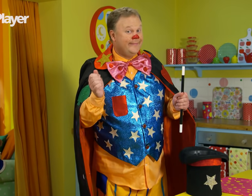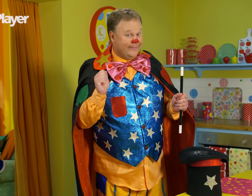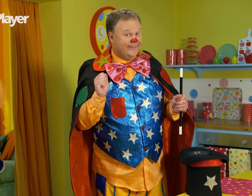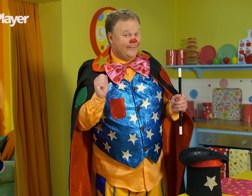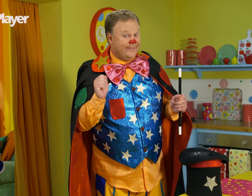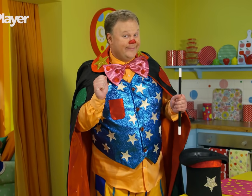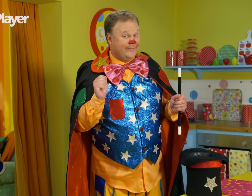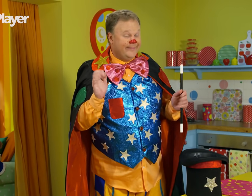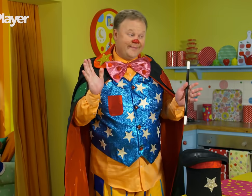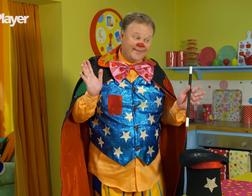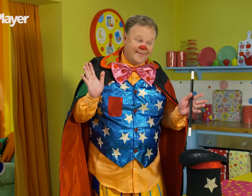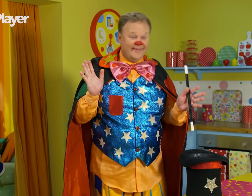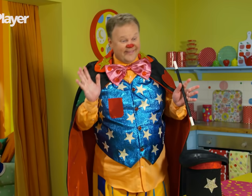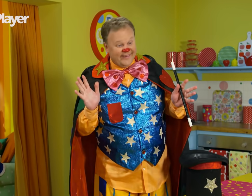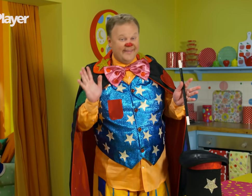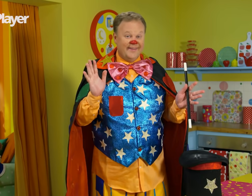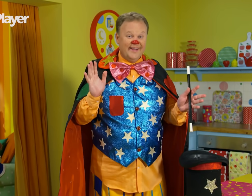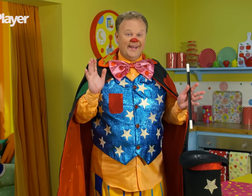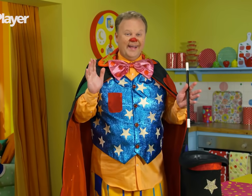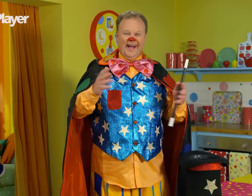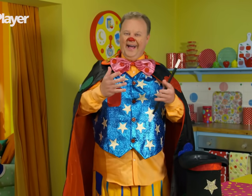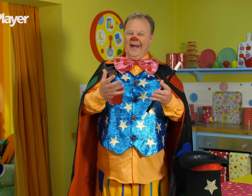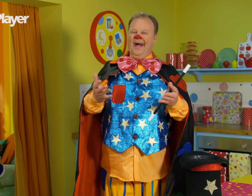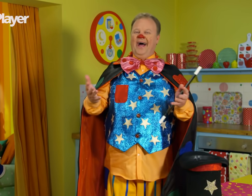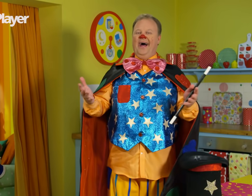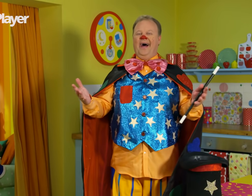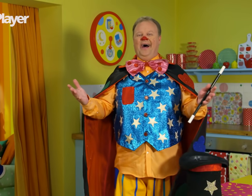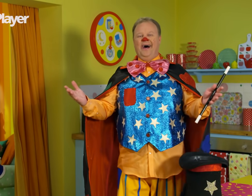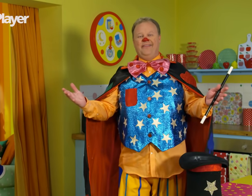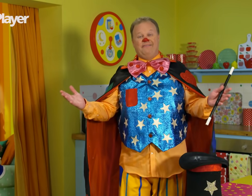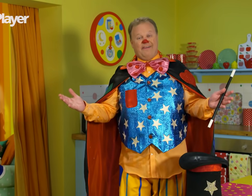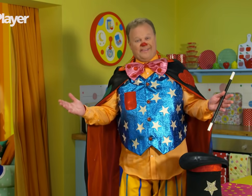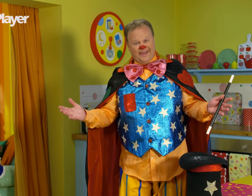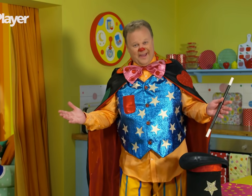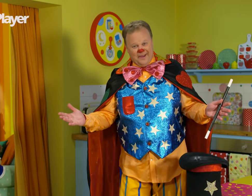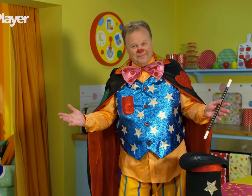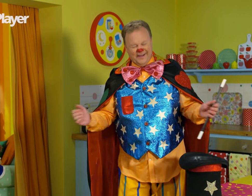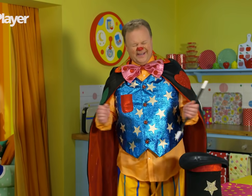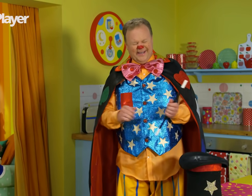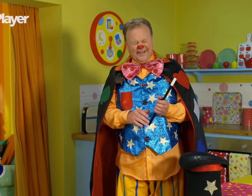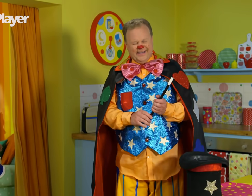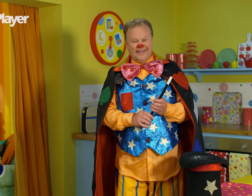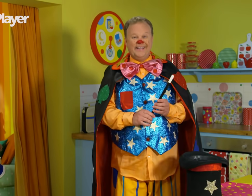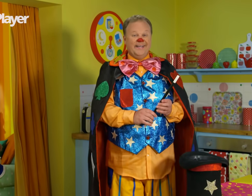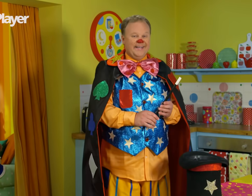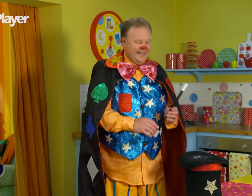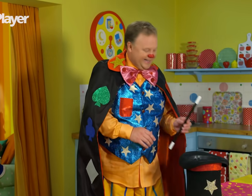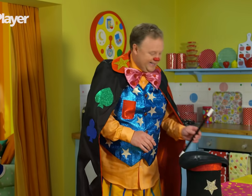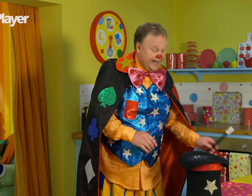Sorry, I mean the great Tumbleini. Oh, the very same. Are you ready to show